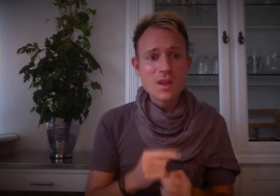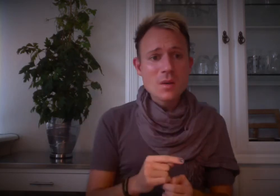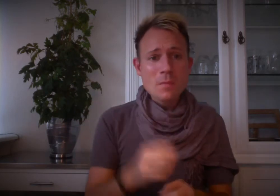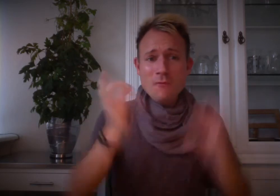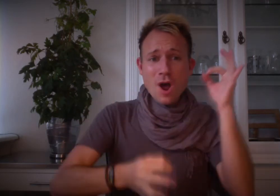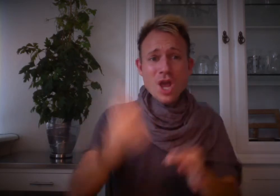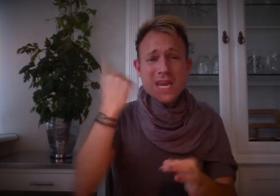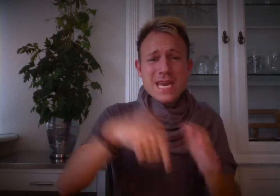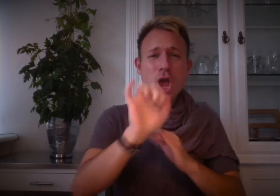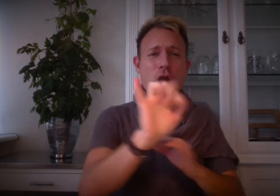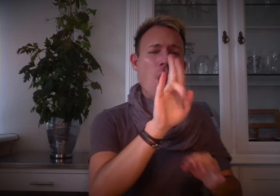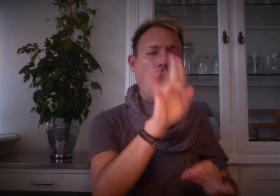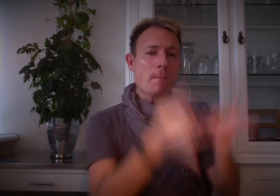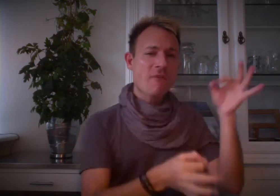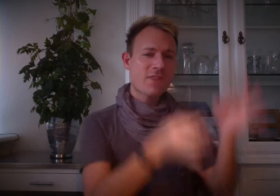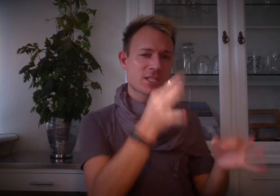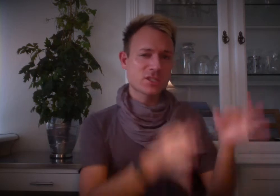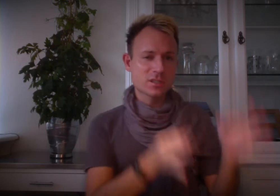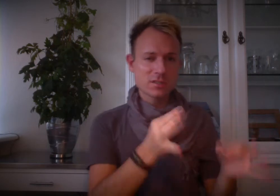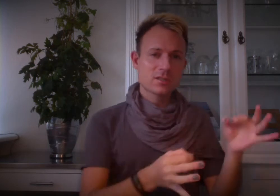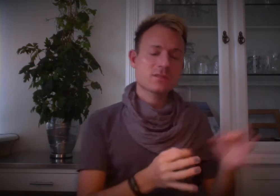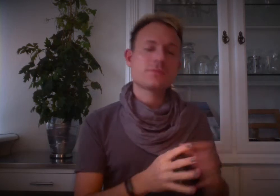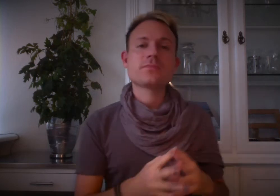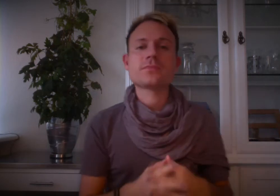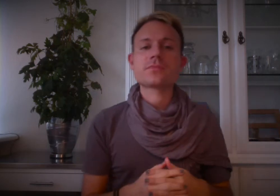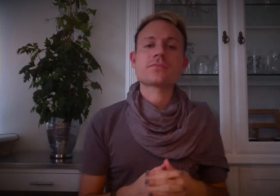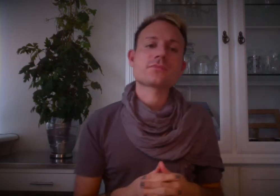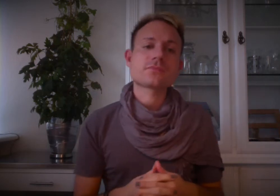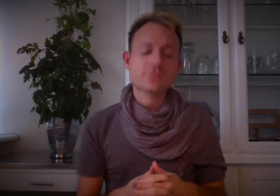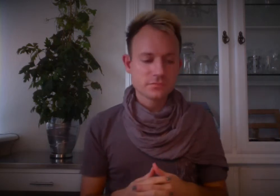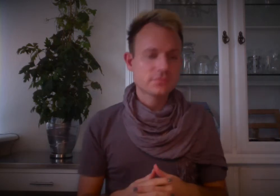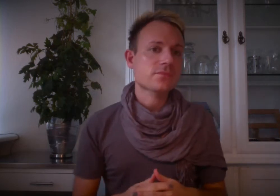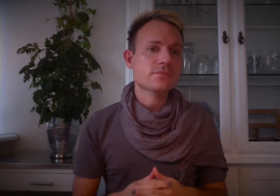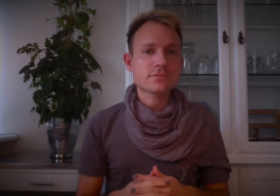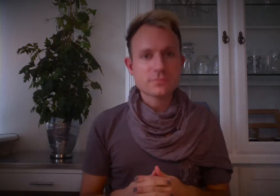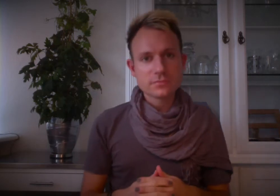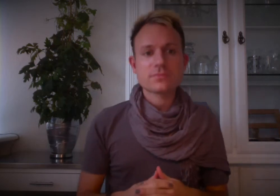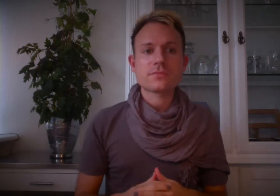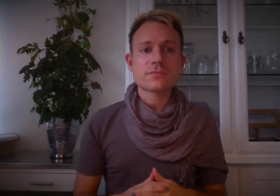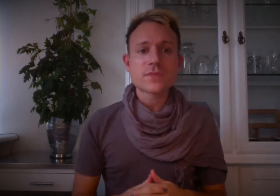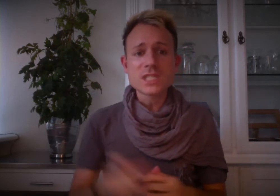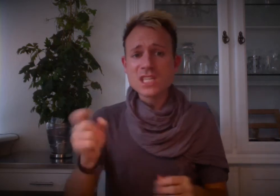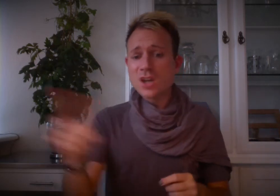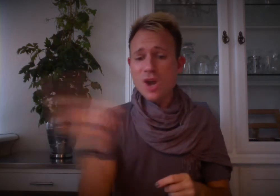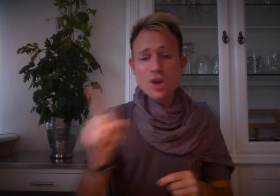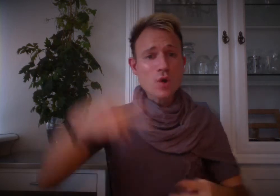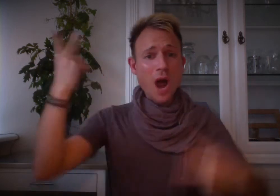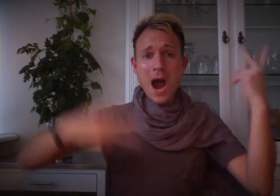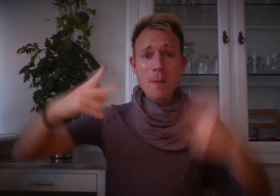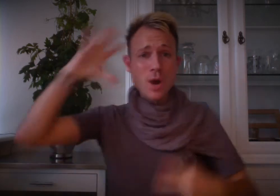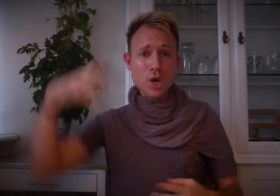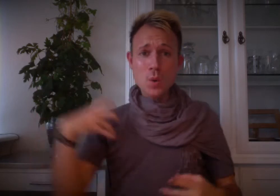only in her imperfection She's not a drama queen